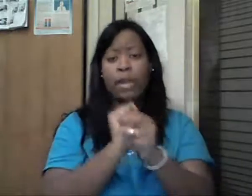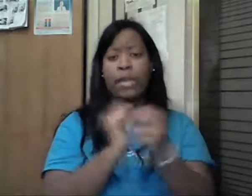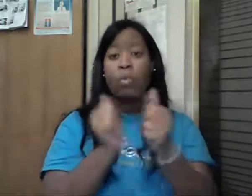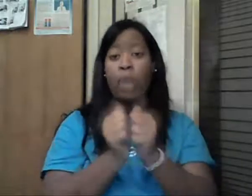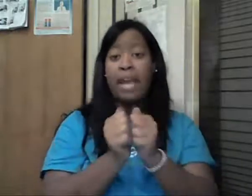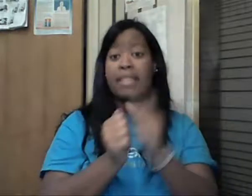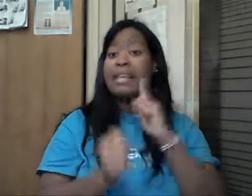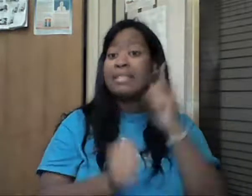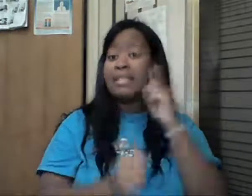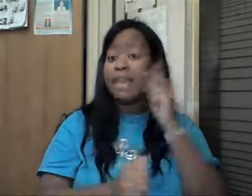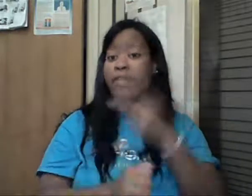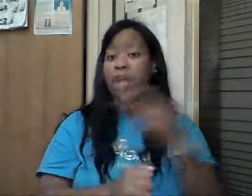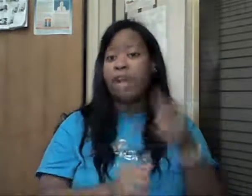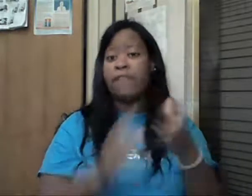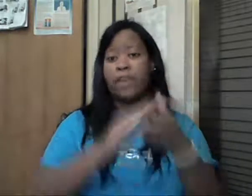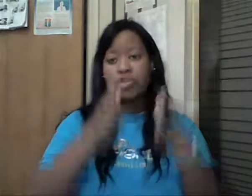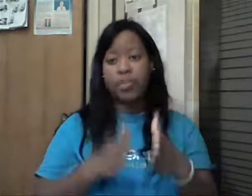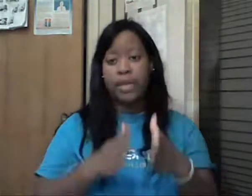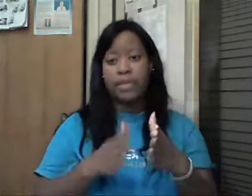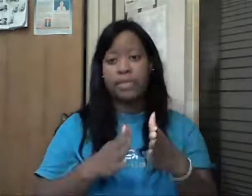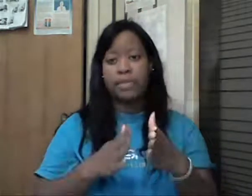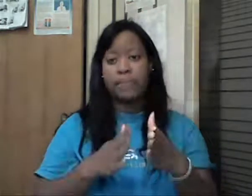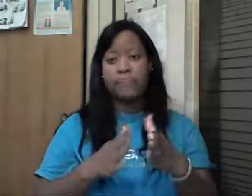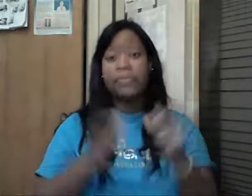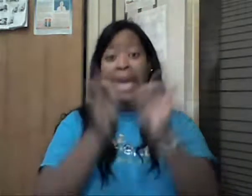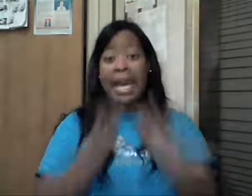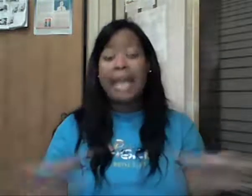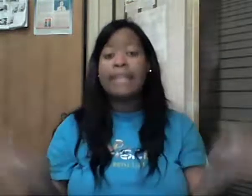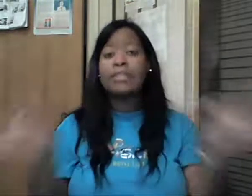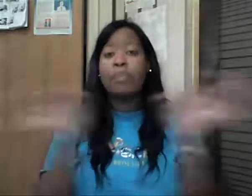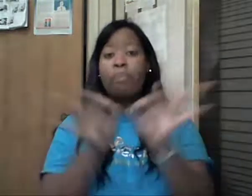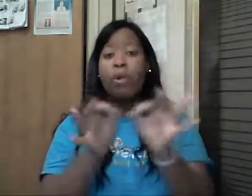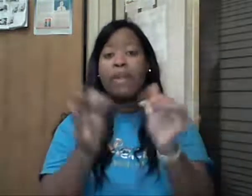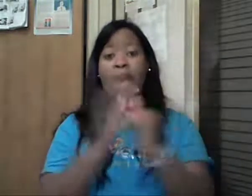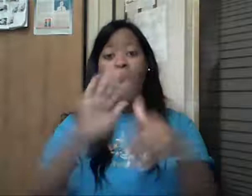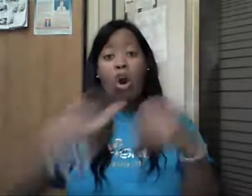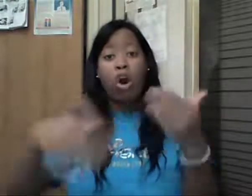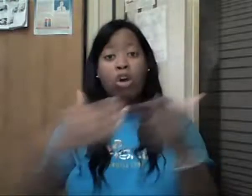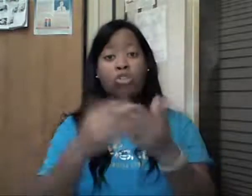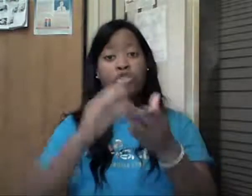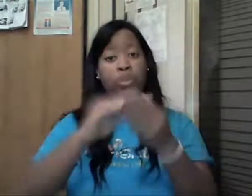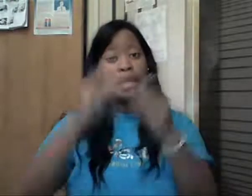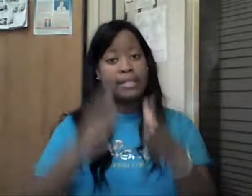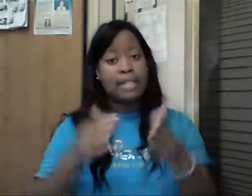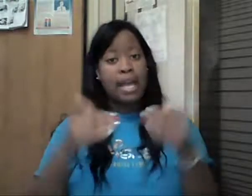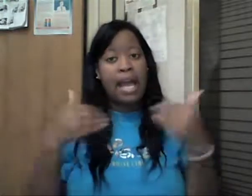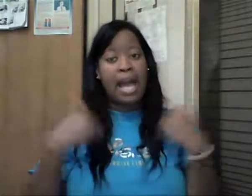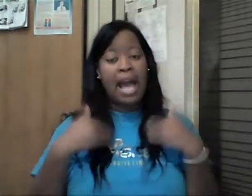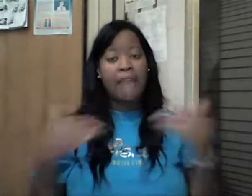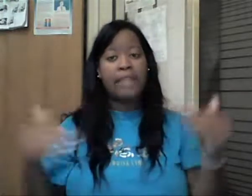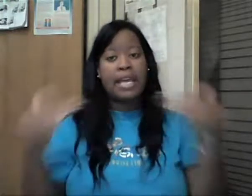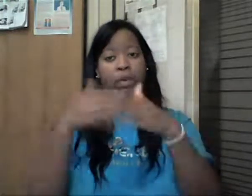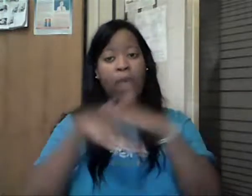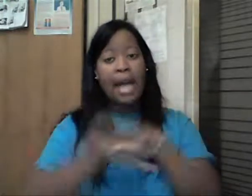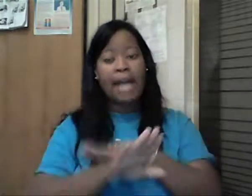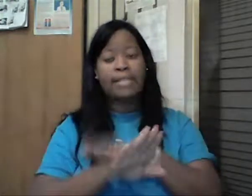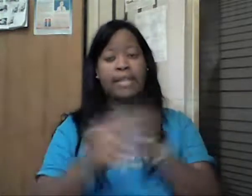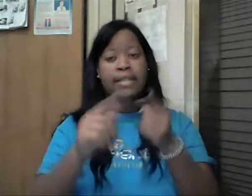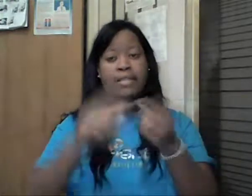working with deaf and hard of hearing students. It is important that all students have equal access